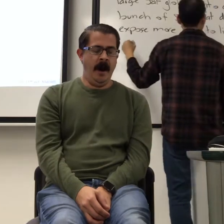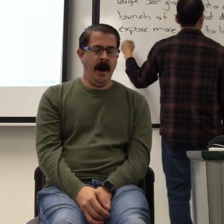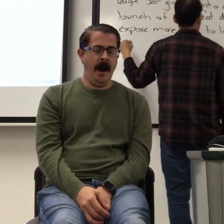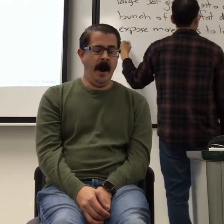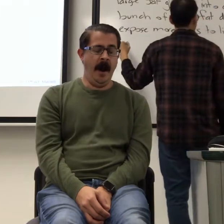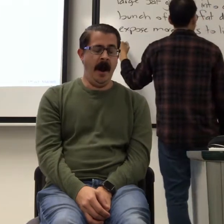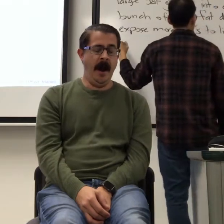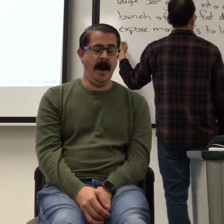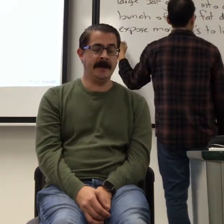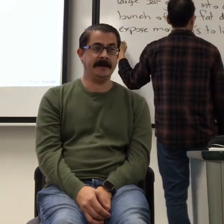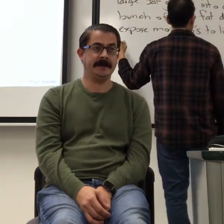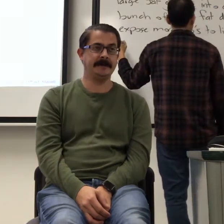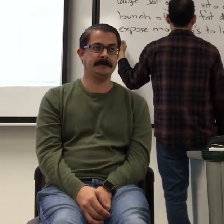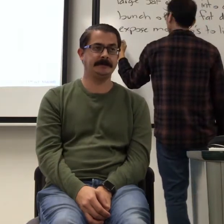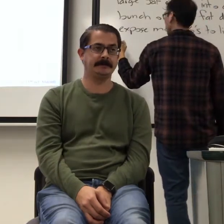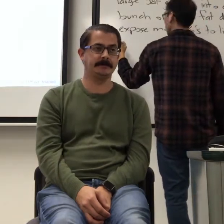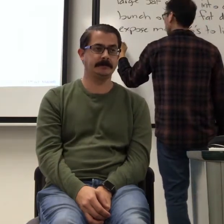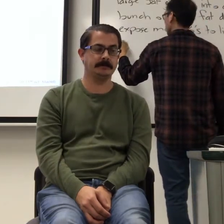And